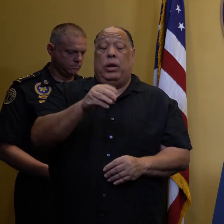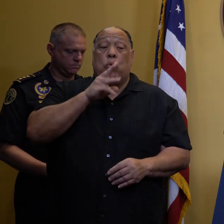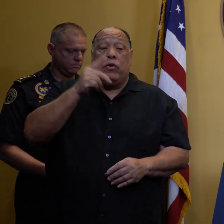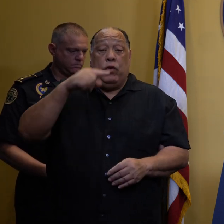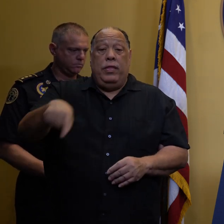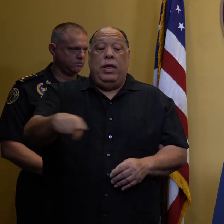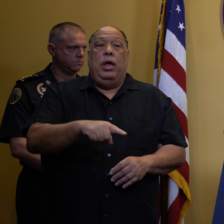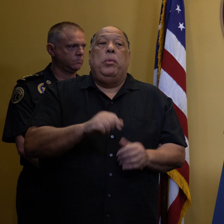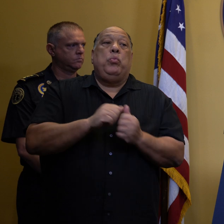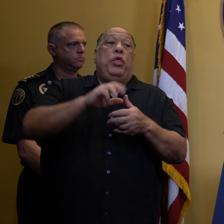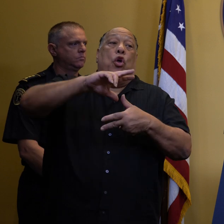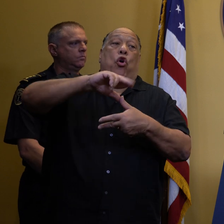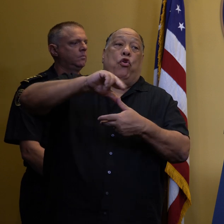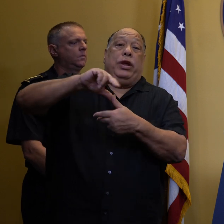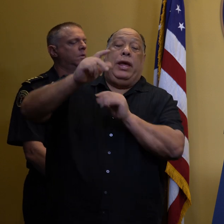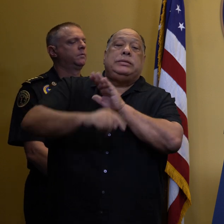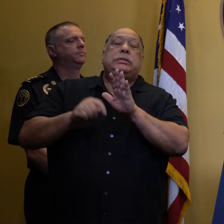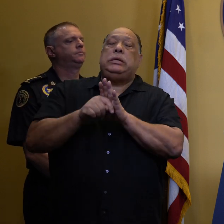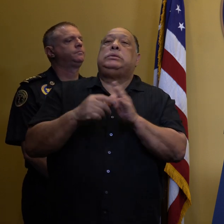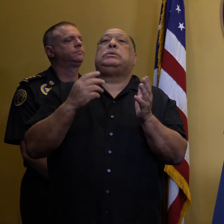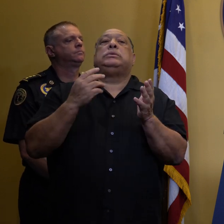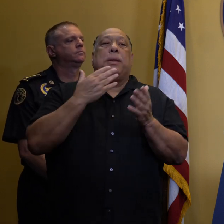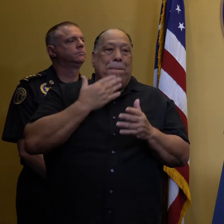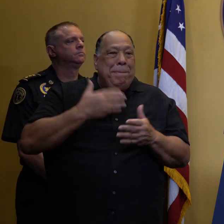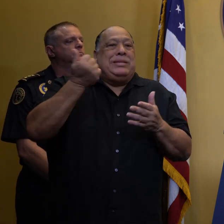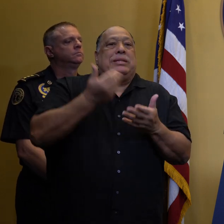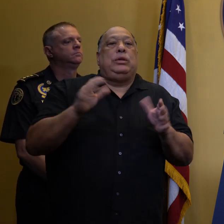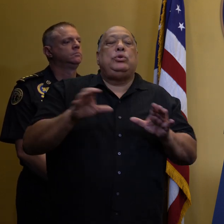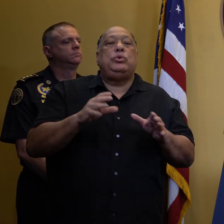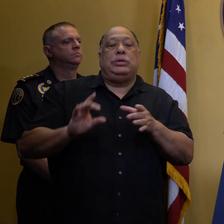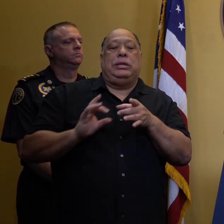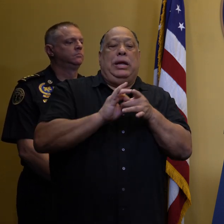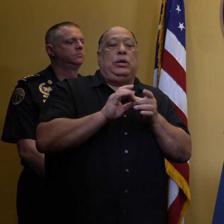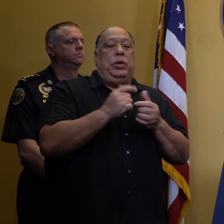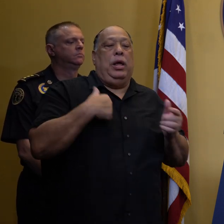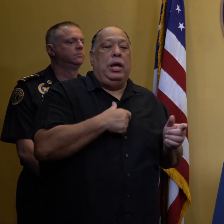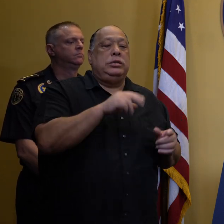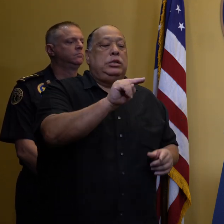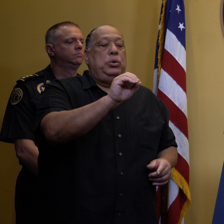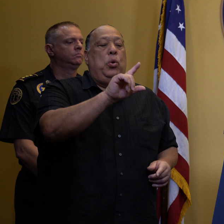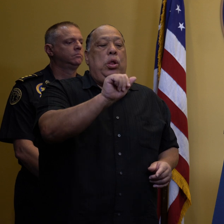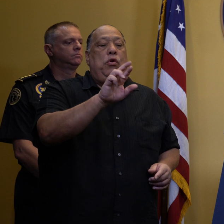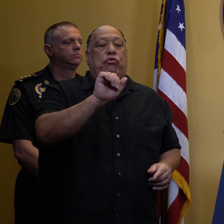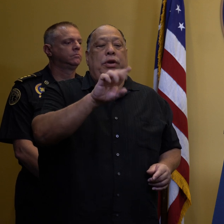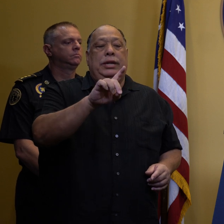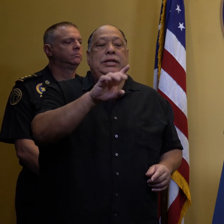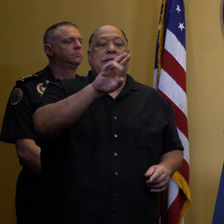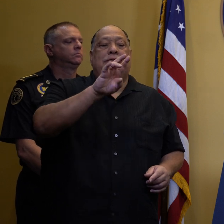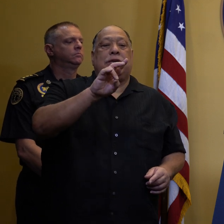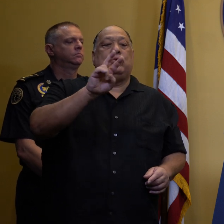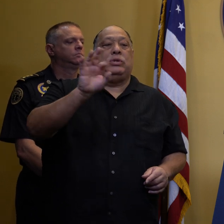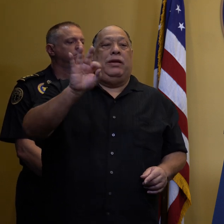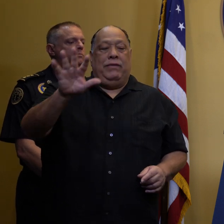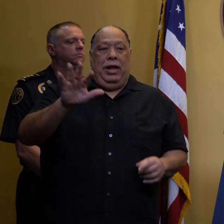with hurricane season and many other things, the best thing you can do is stay connected with us. You can text NOLA READY to 77295. If